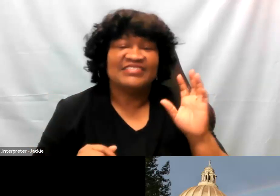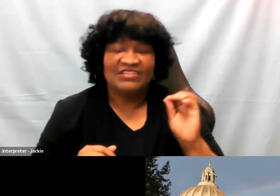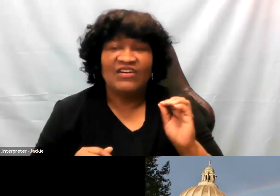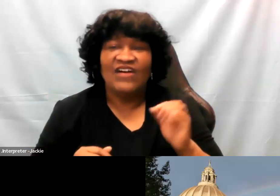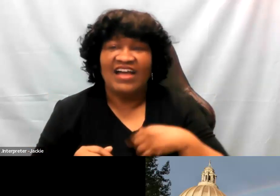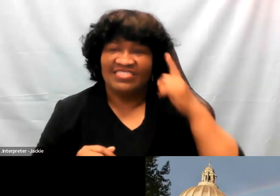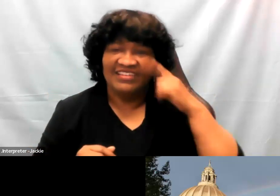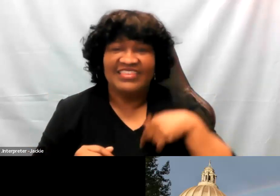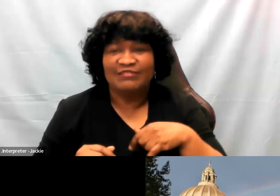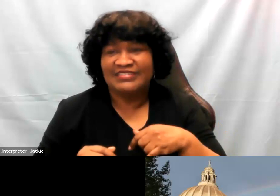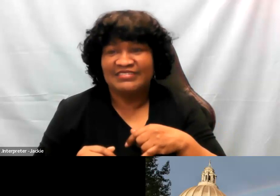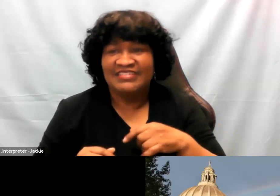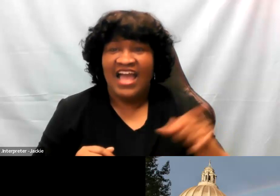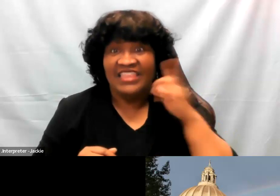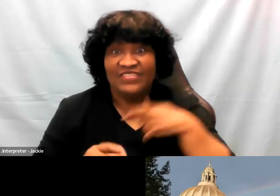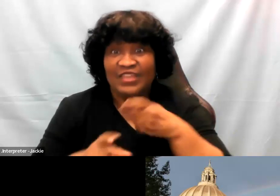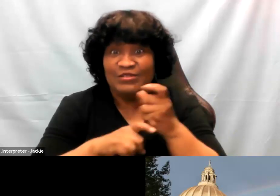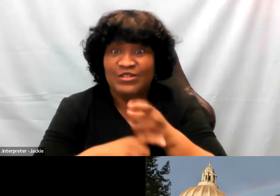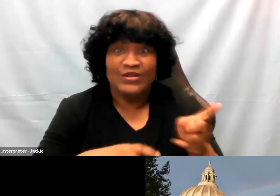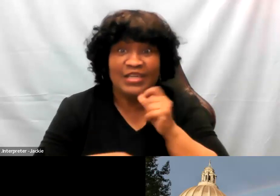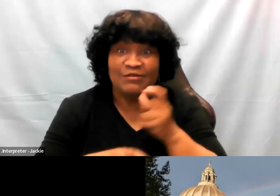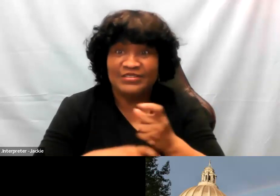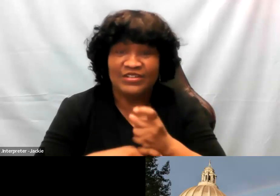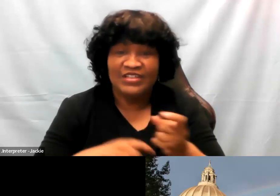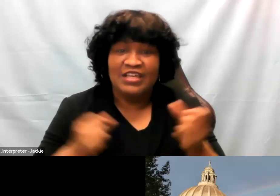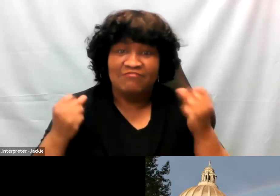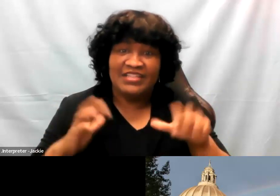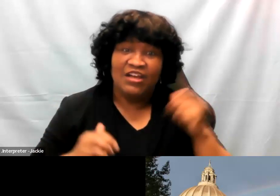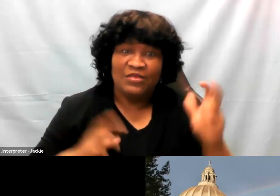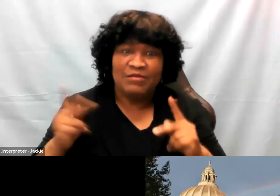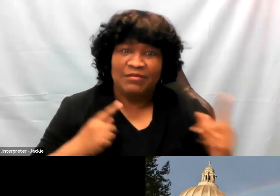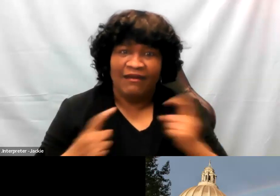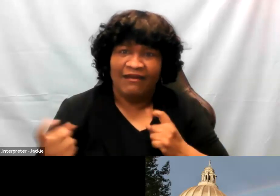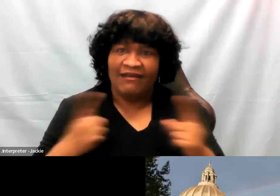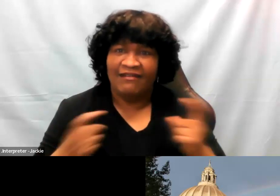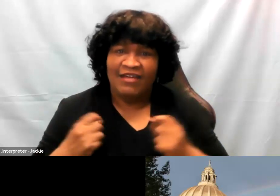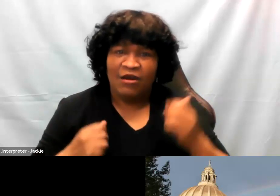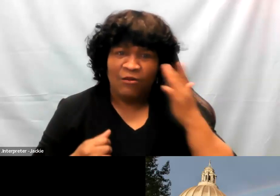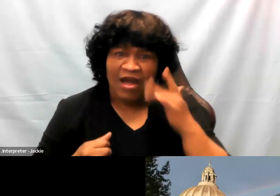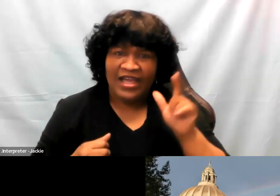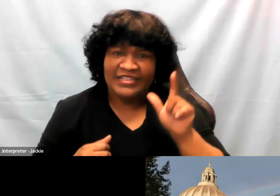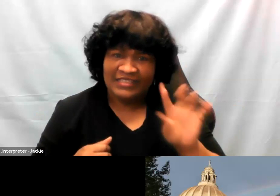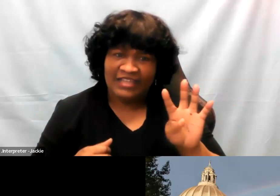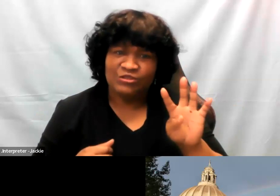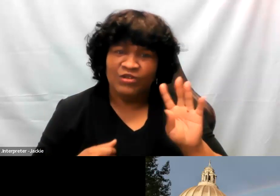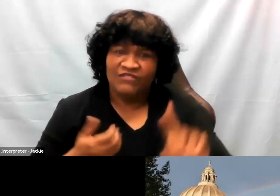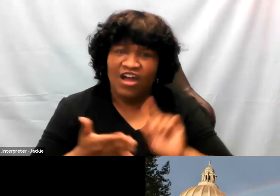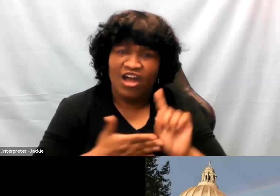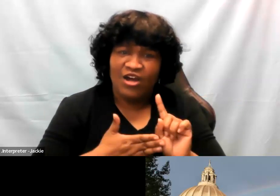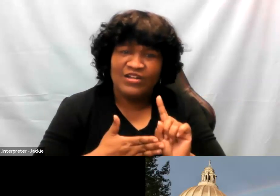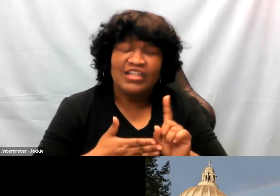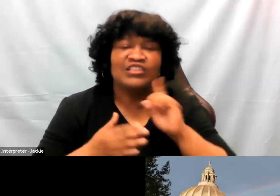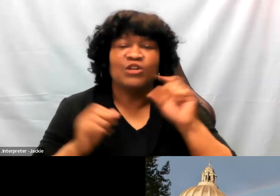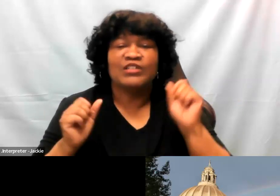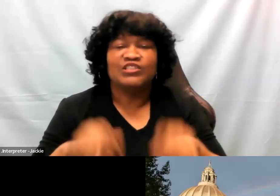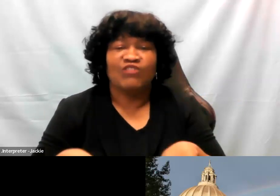I thought they were joking. They weren't, when multiple other people asked me, why aren't they 24 hours? So we decided to drop the